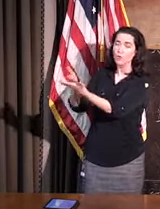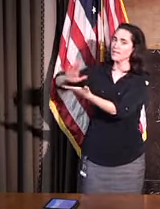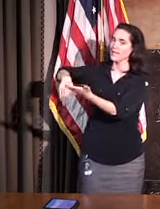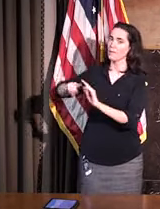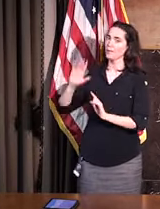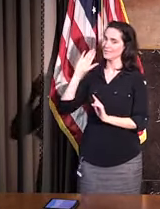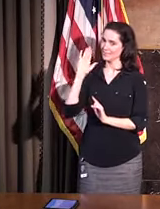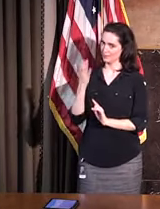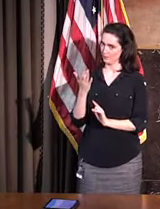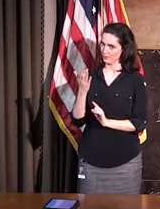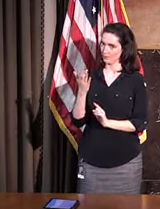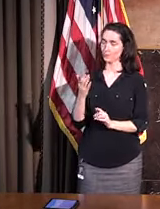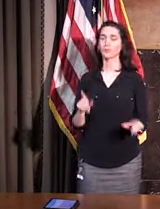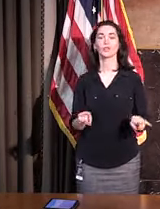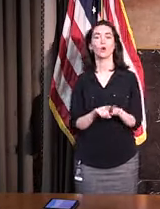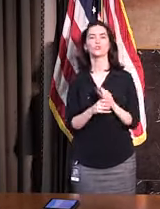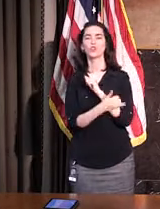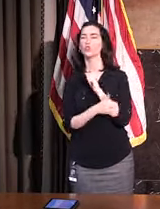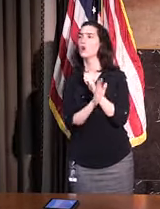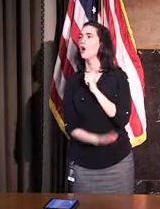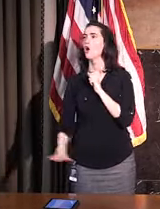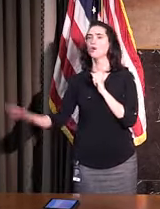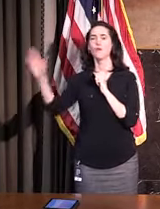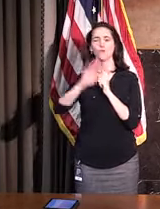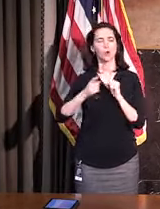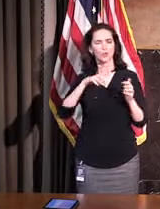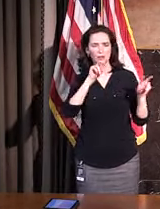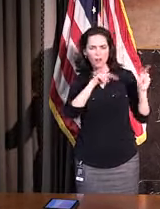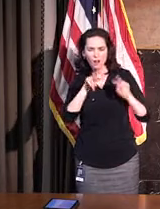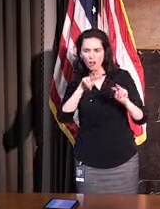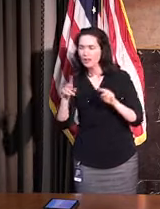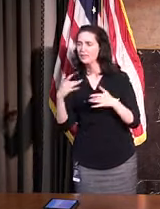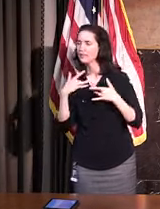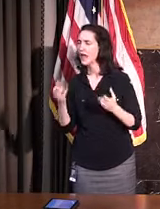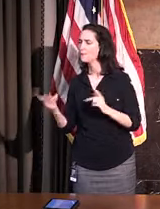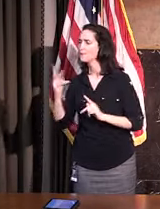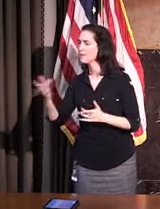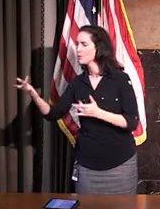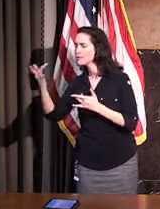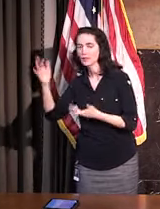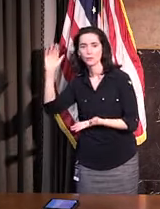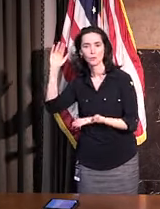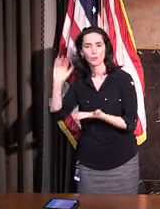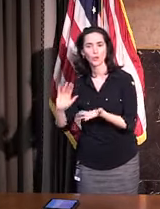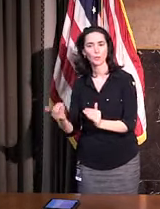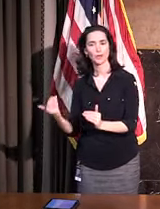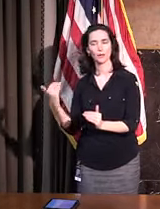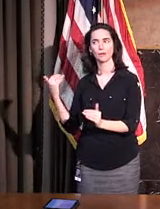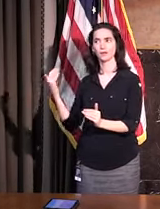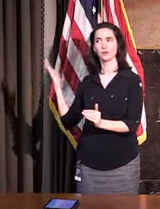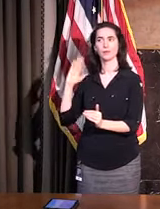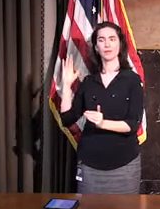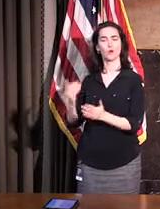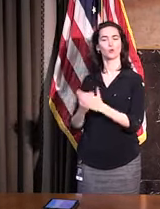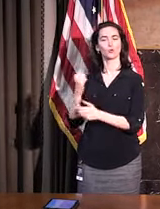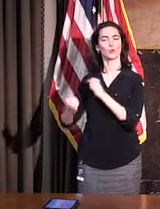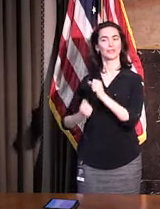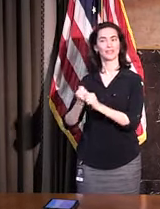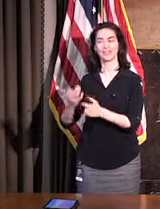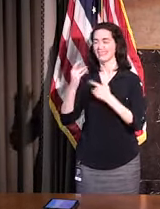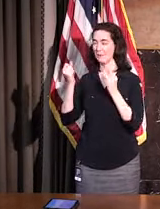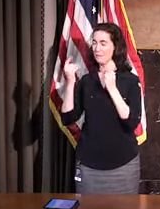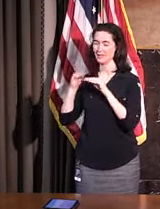And secondly, just looking across the country, cases in general have gone down substantially from where they were over New Year's,